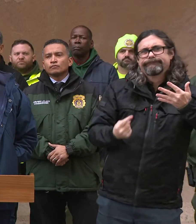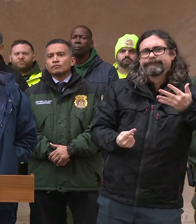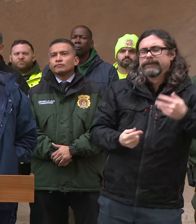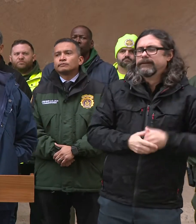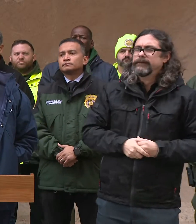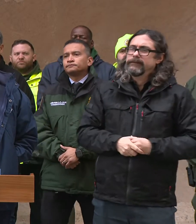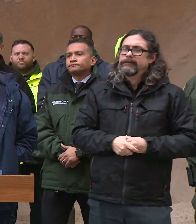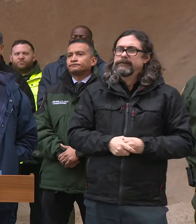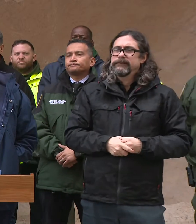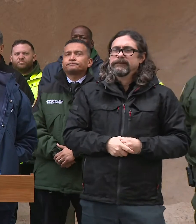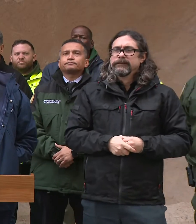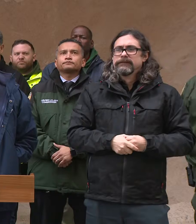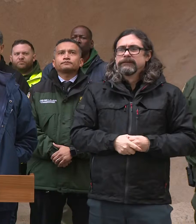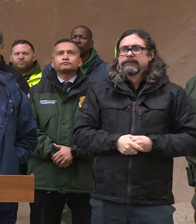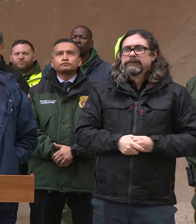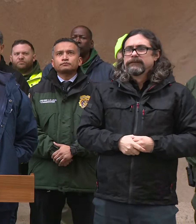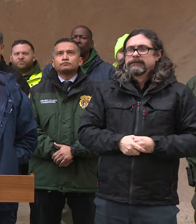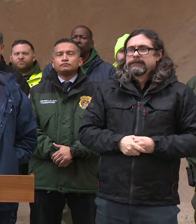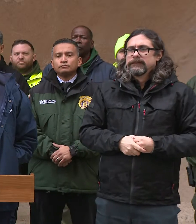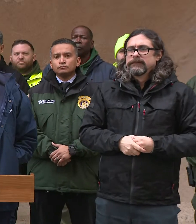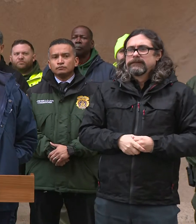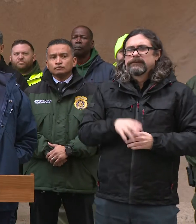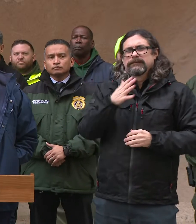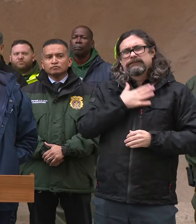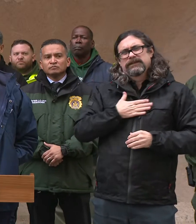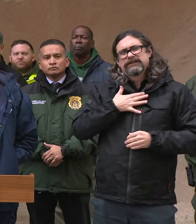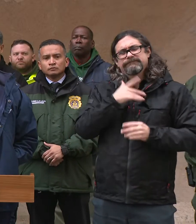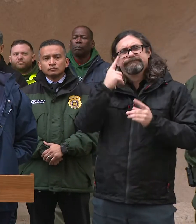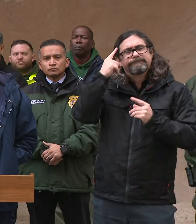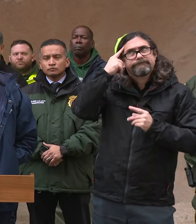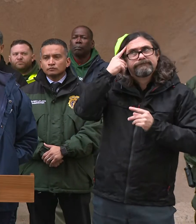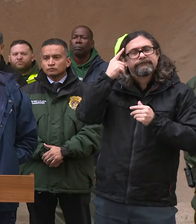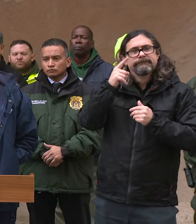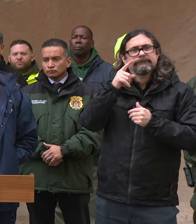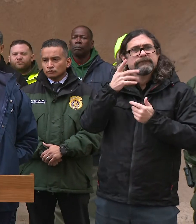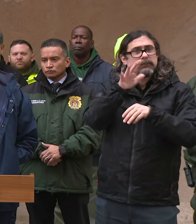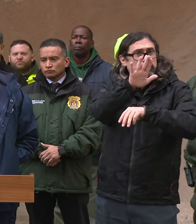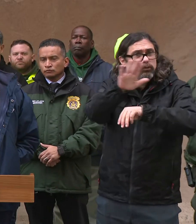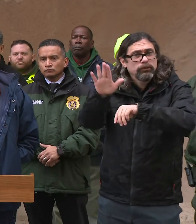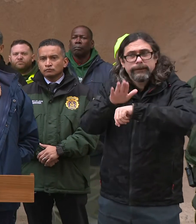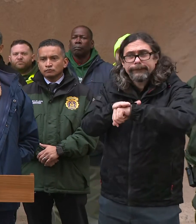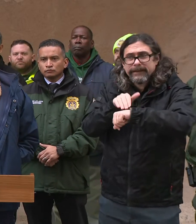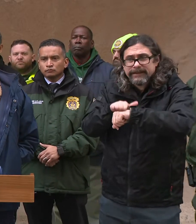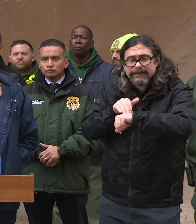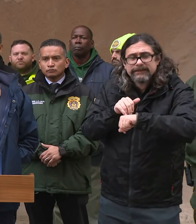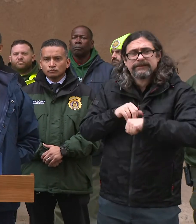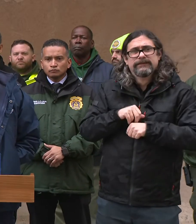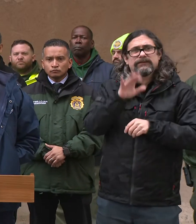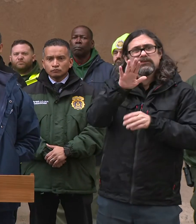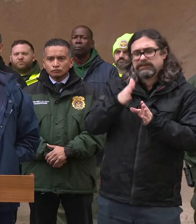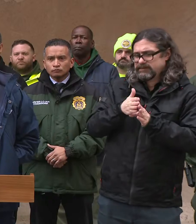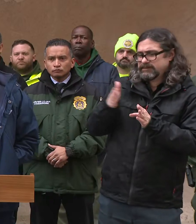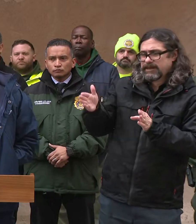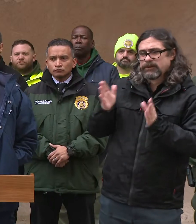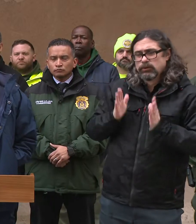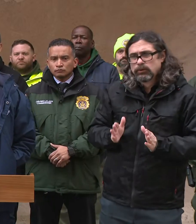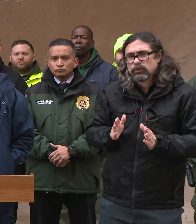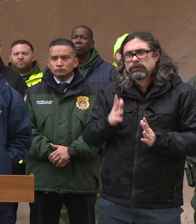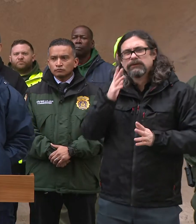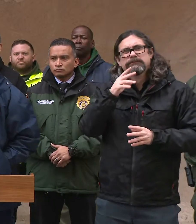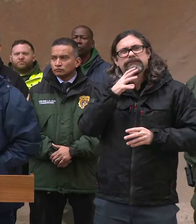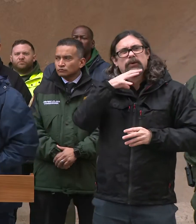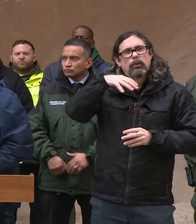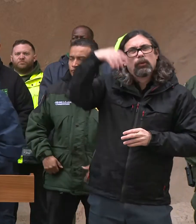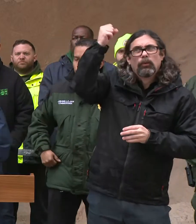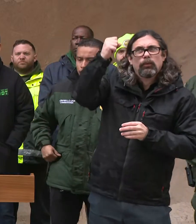and other parts of New York are safe as we navigate through this cold weather condition we expect.